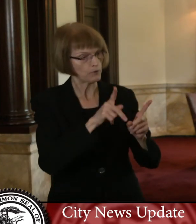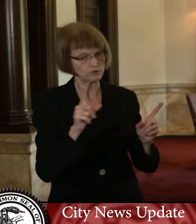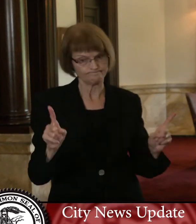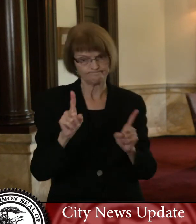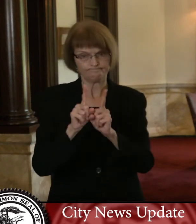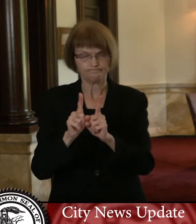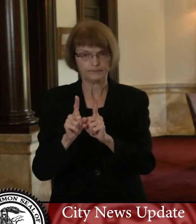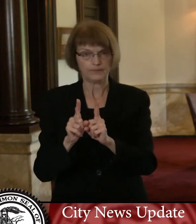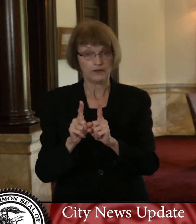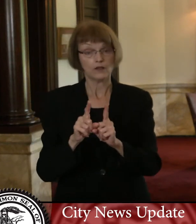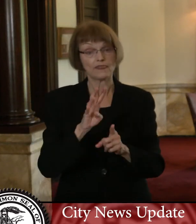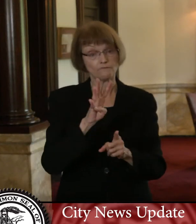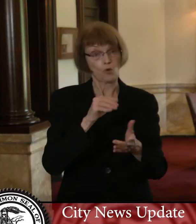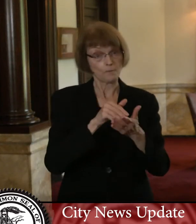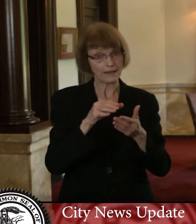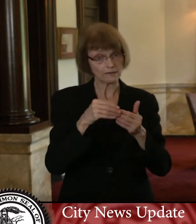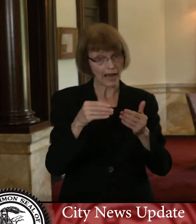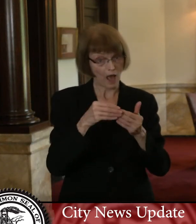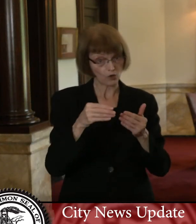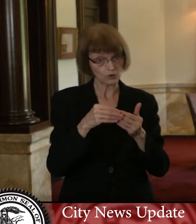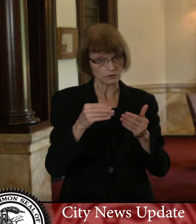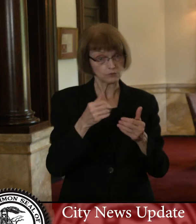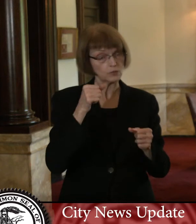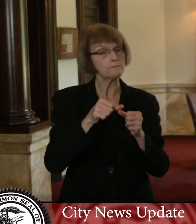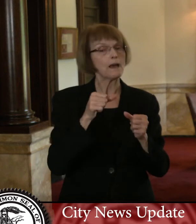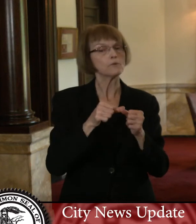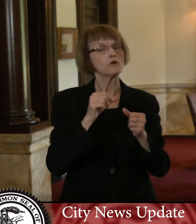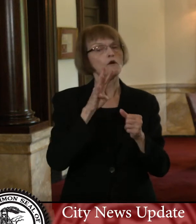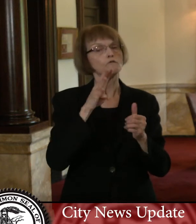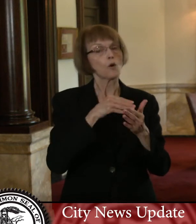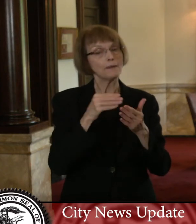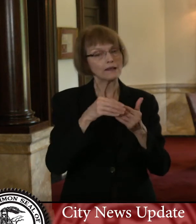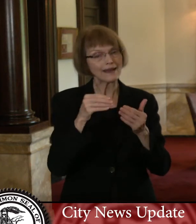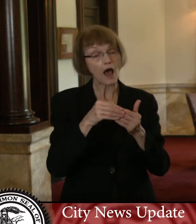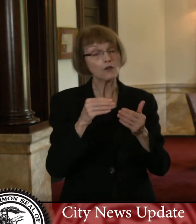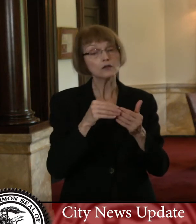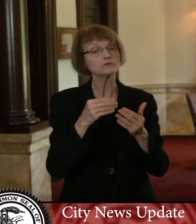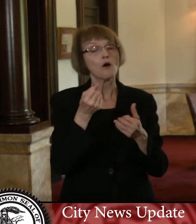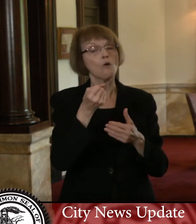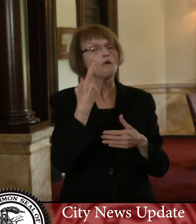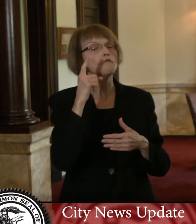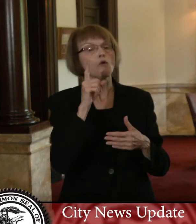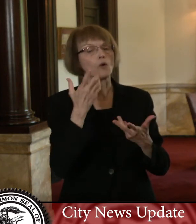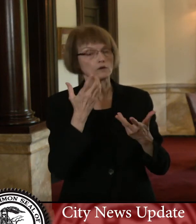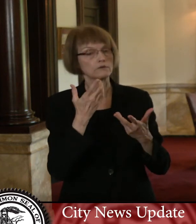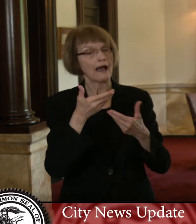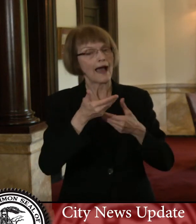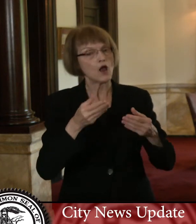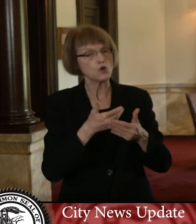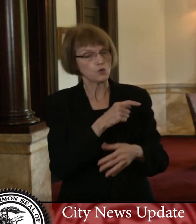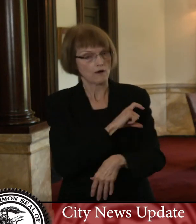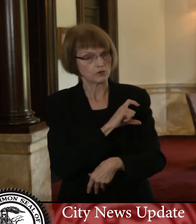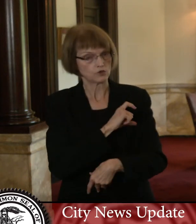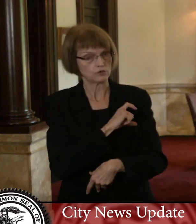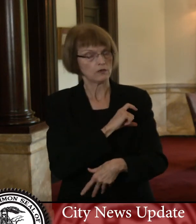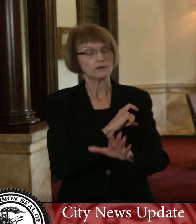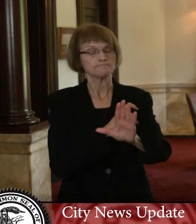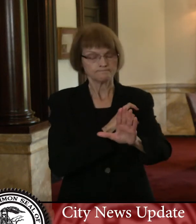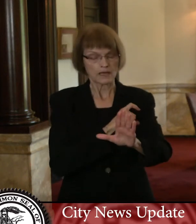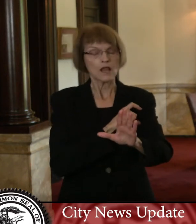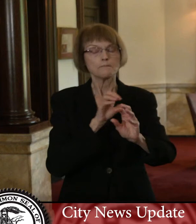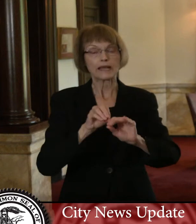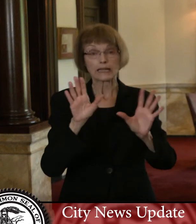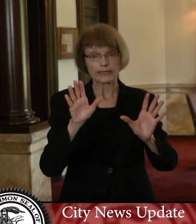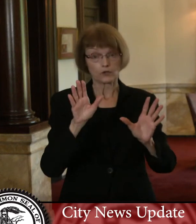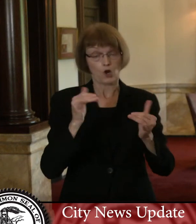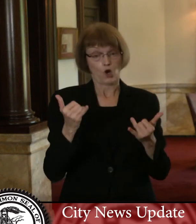took from vacant positions. Now, let me clarify. No current police officer is going to lose their job through